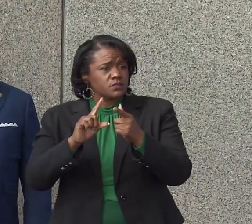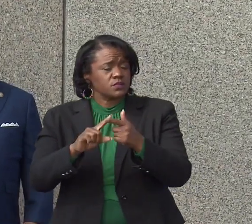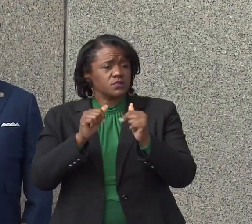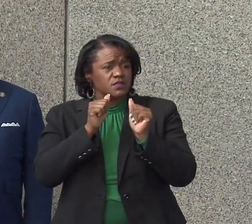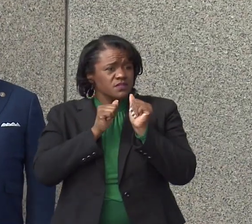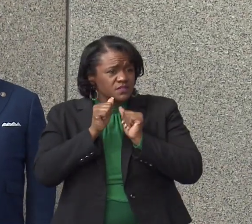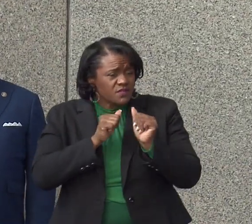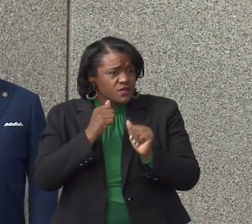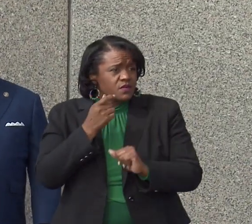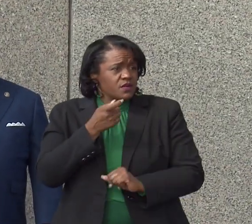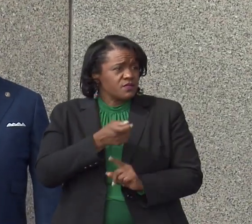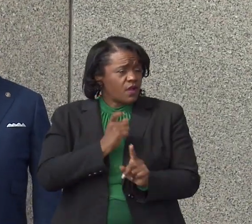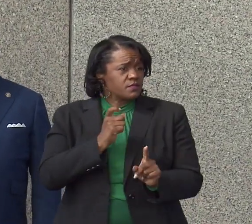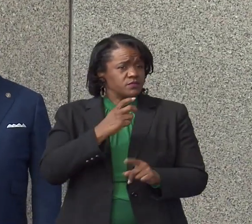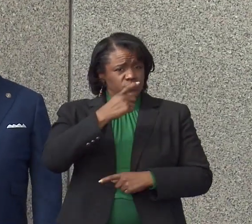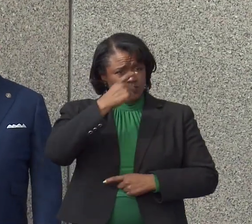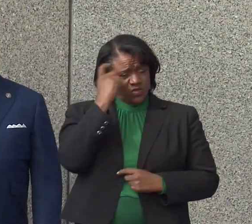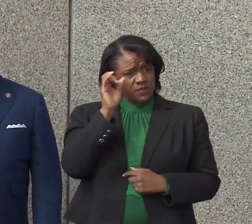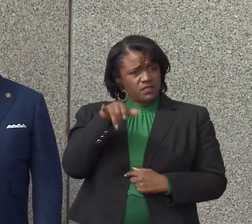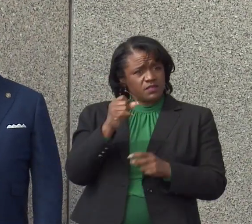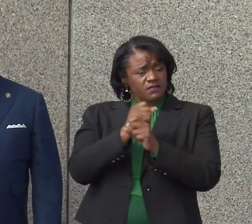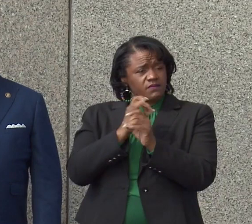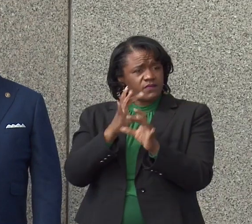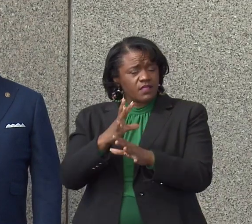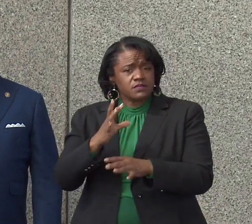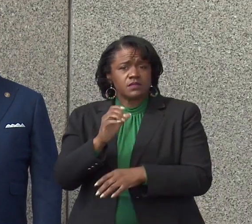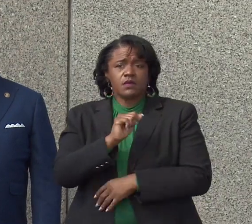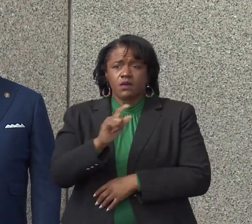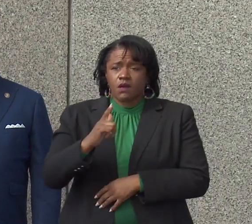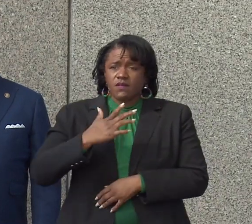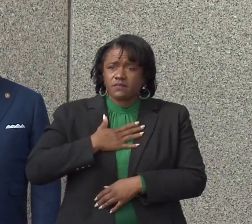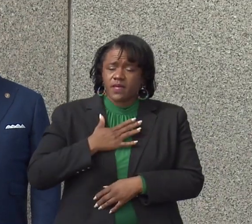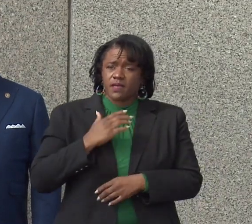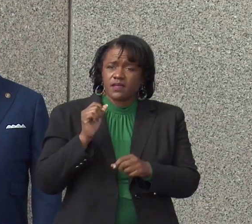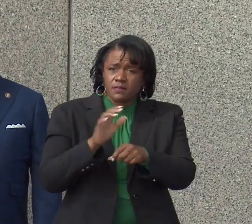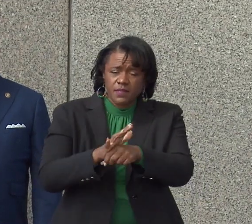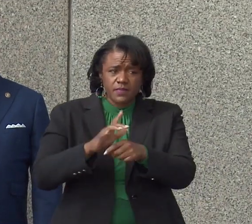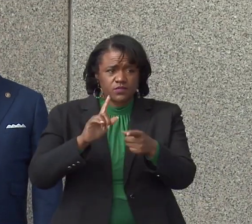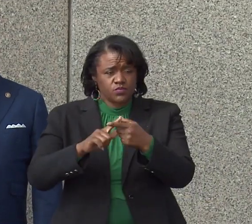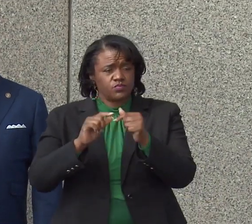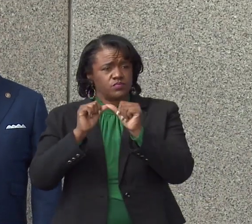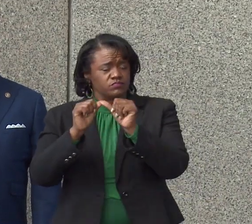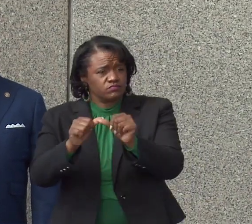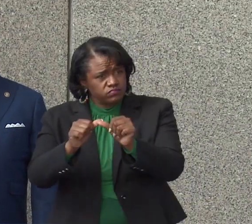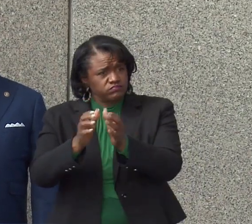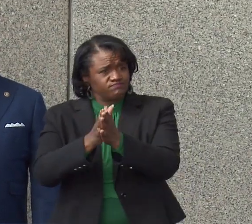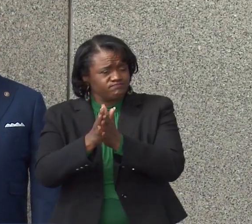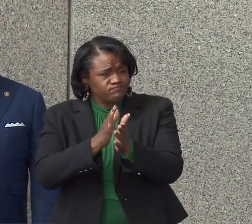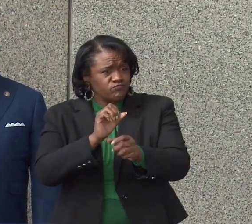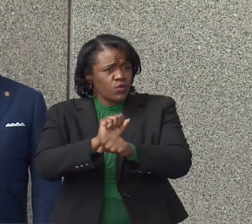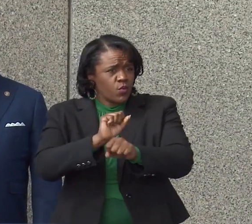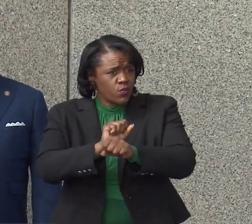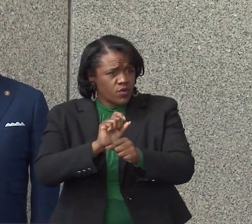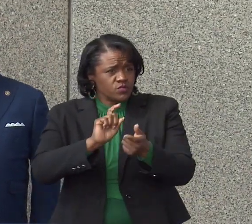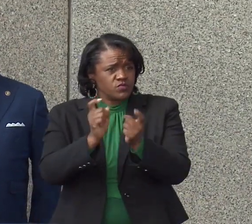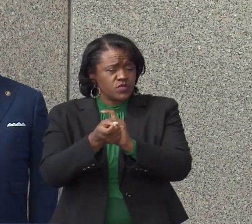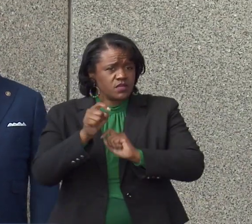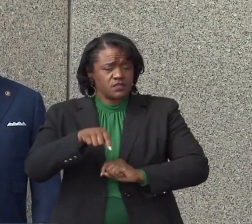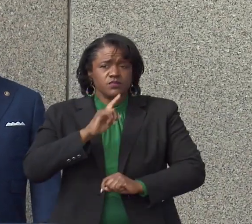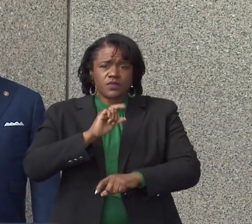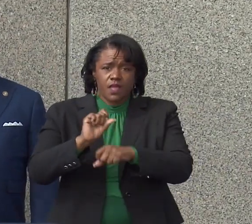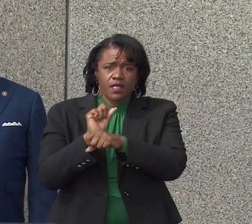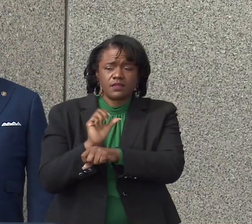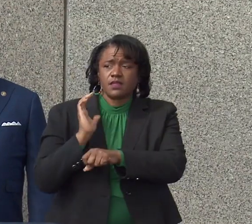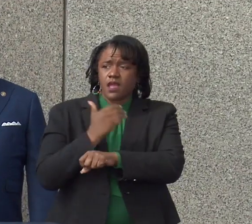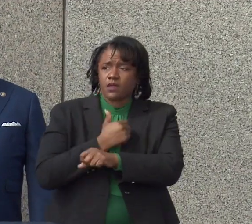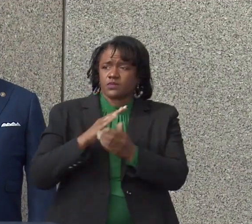suffer from the trauma, from the violence that happens. They all have my commitment to diligently work to change this reality in